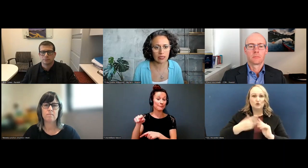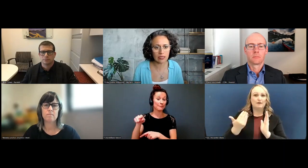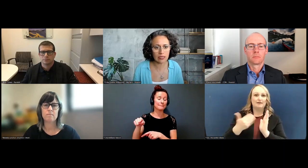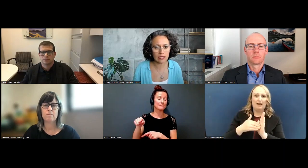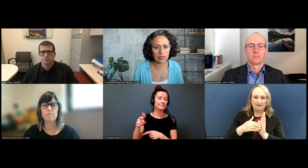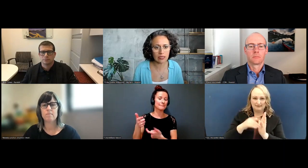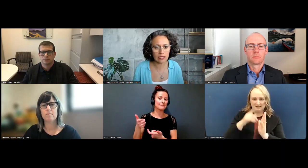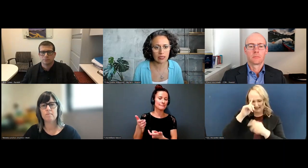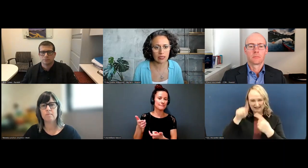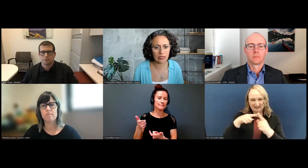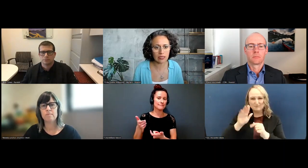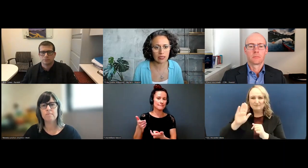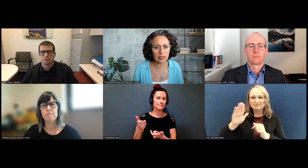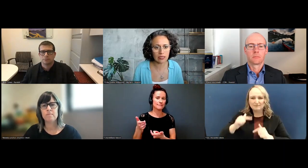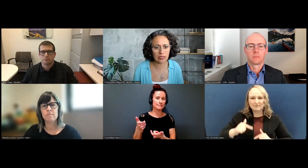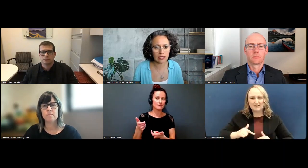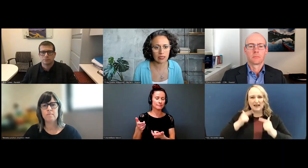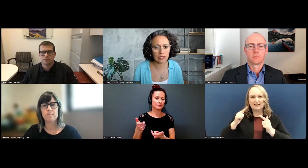designing